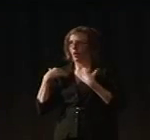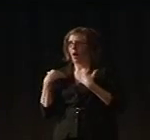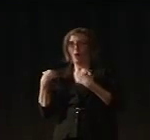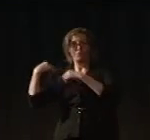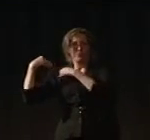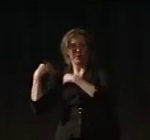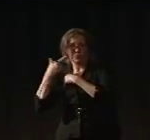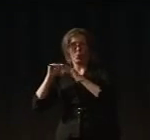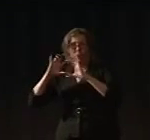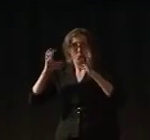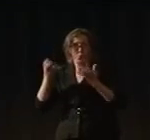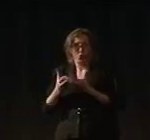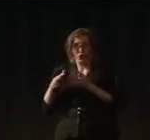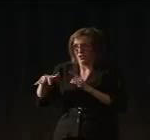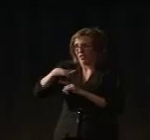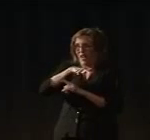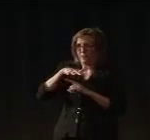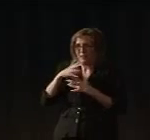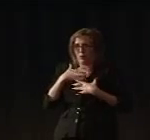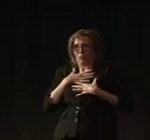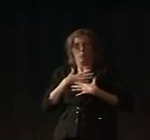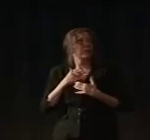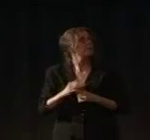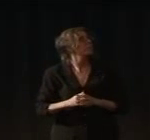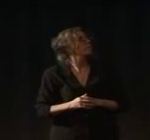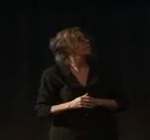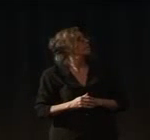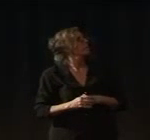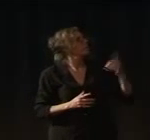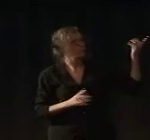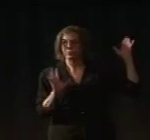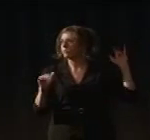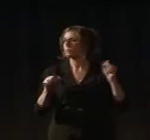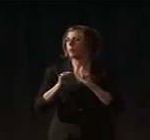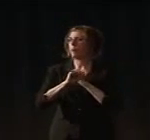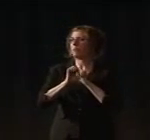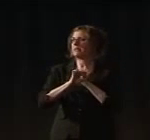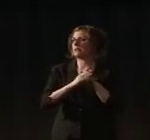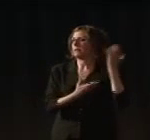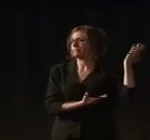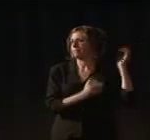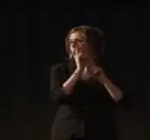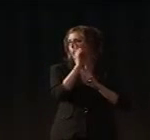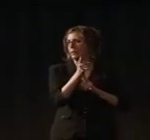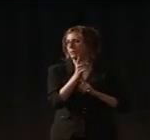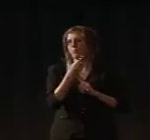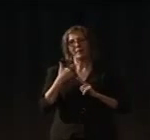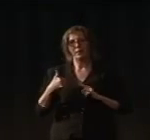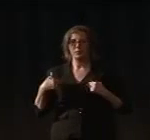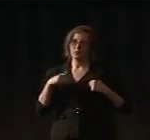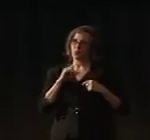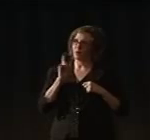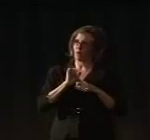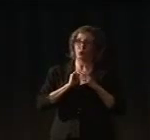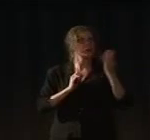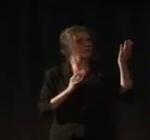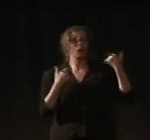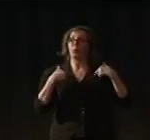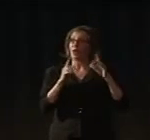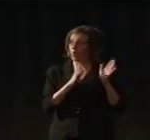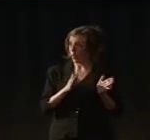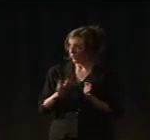I will finish, I'm a little moment of publicity, because we are, after all, in an academic institution. We are organizing in